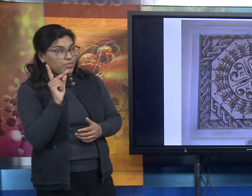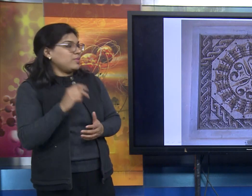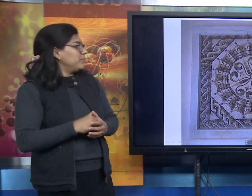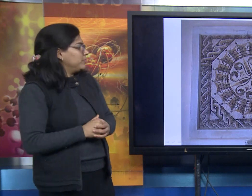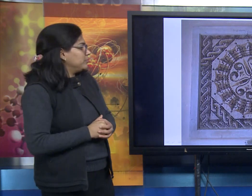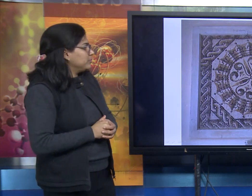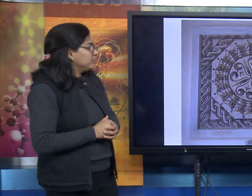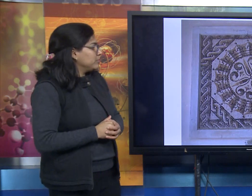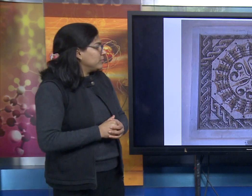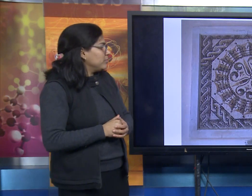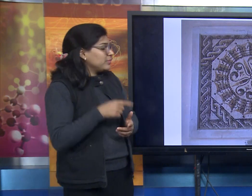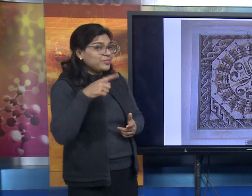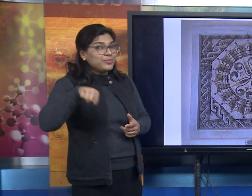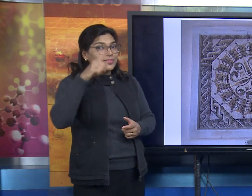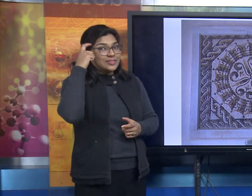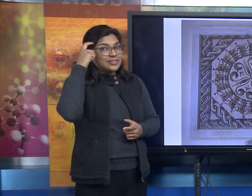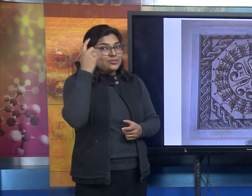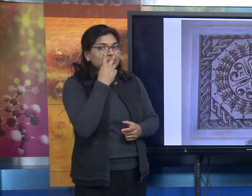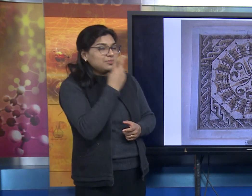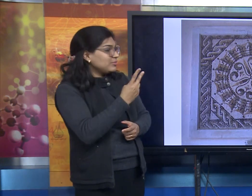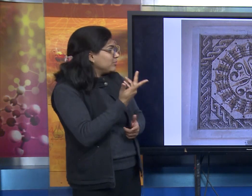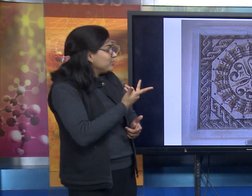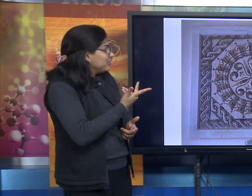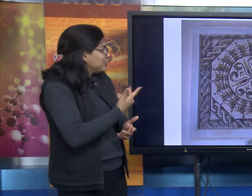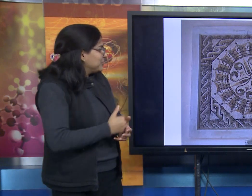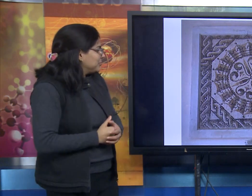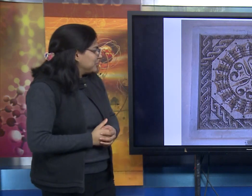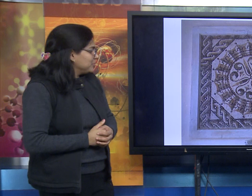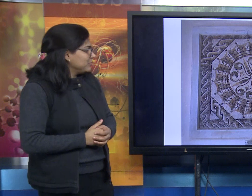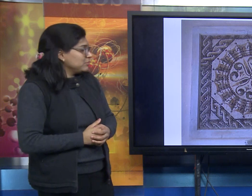Now this is another image. You have to think.